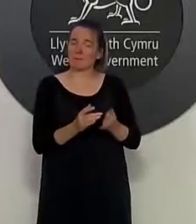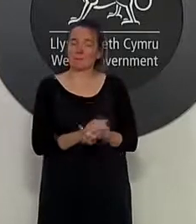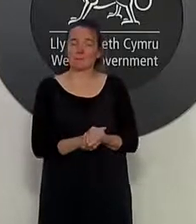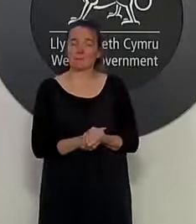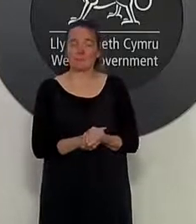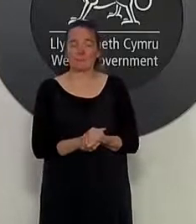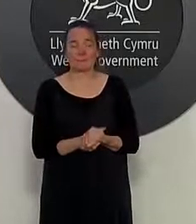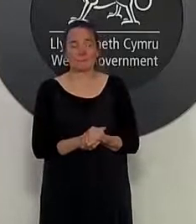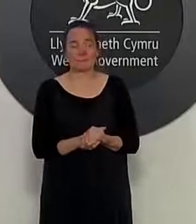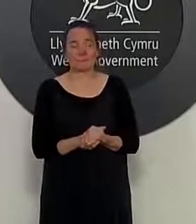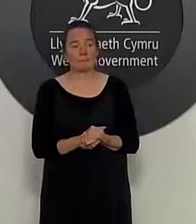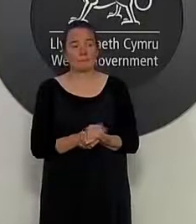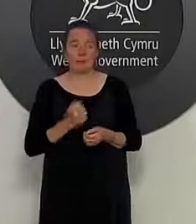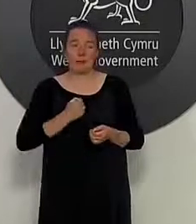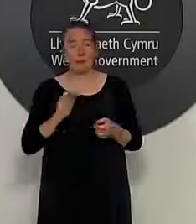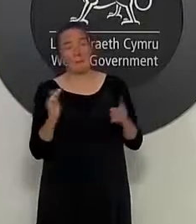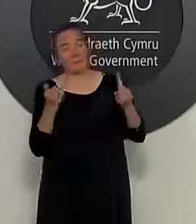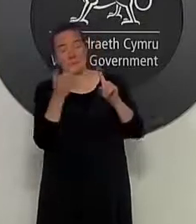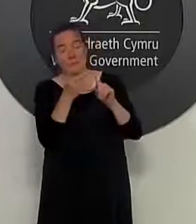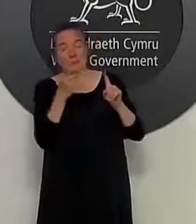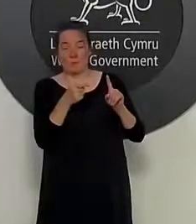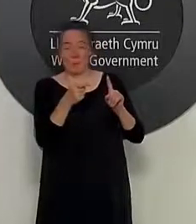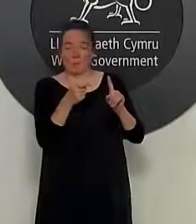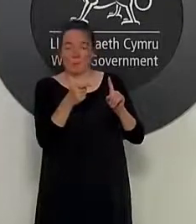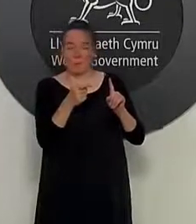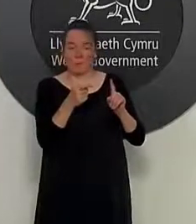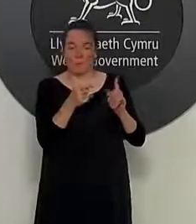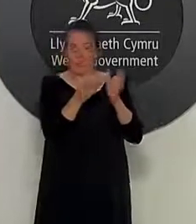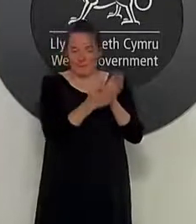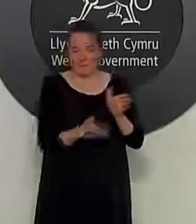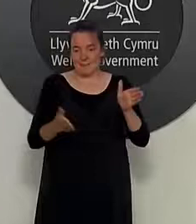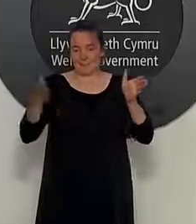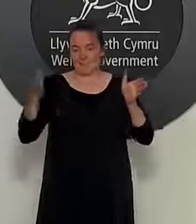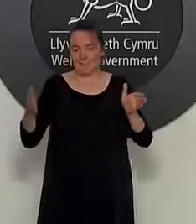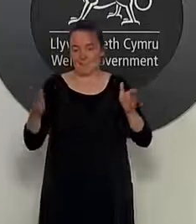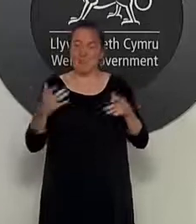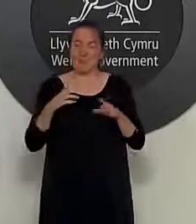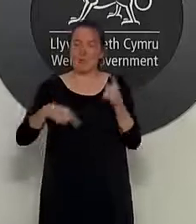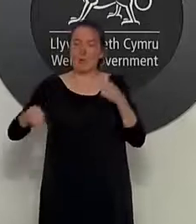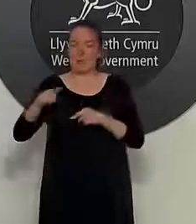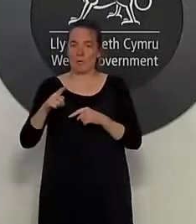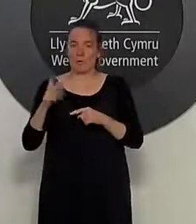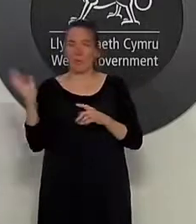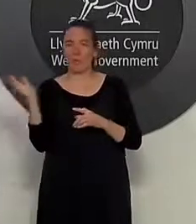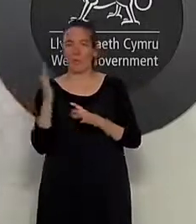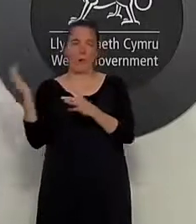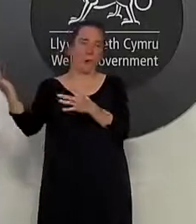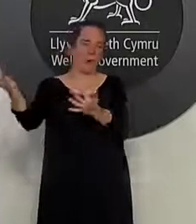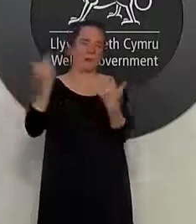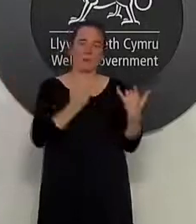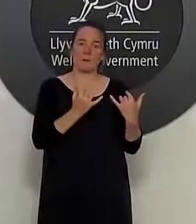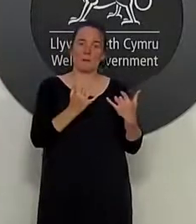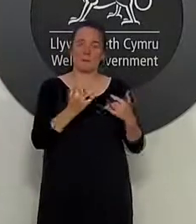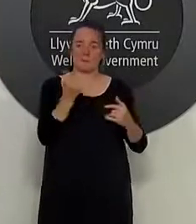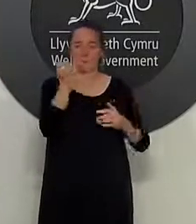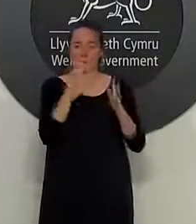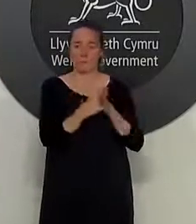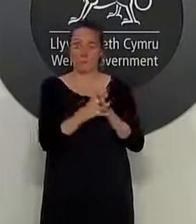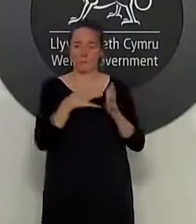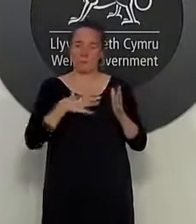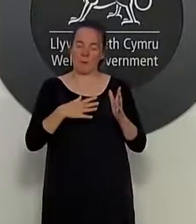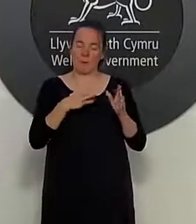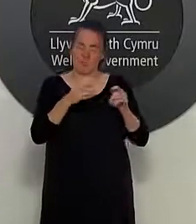that economy, which is to extend the season so that not everybody arrives in 1 6-week period, to